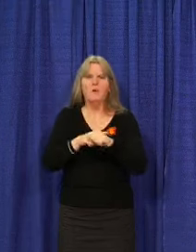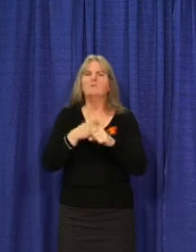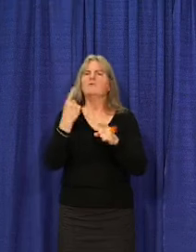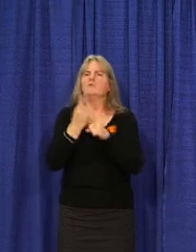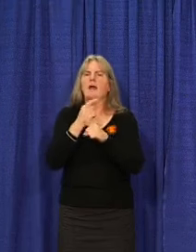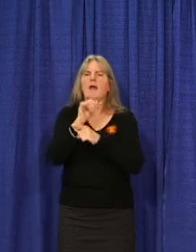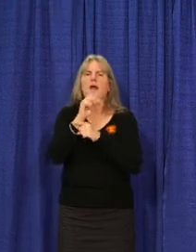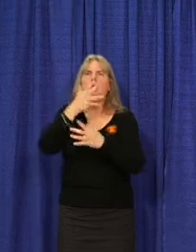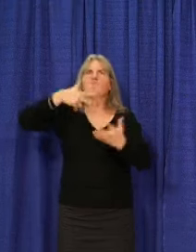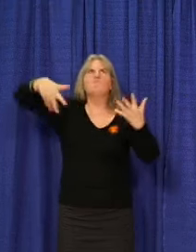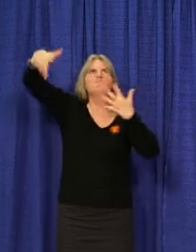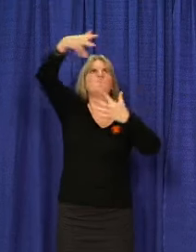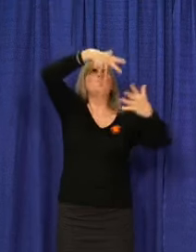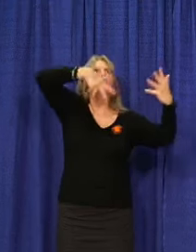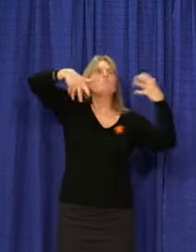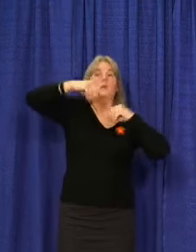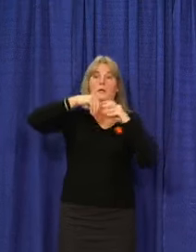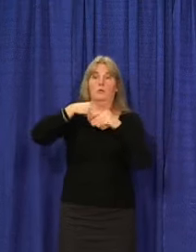when practicing.